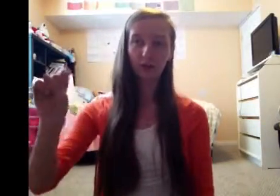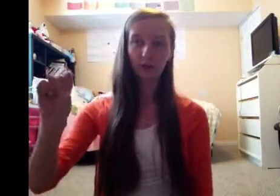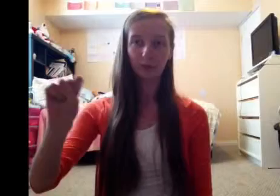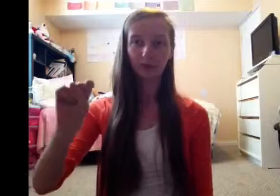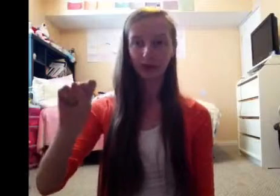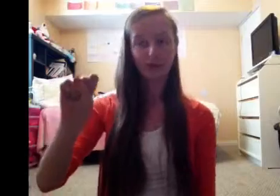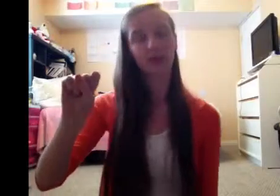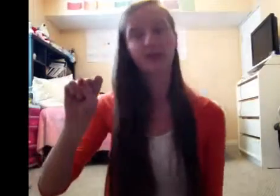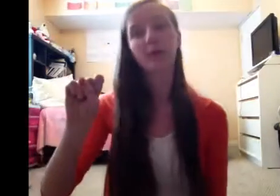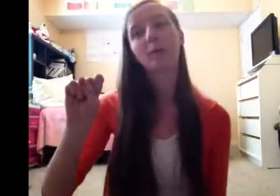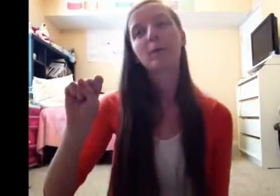remember it, I guess.